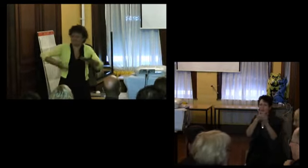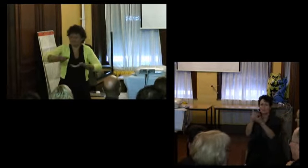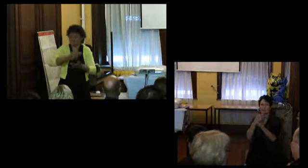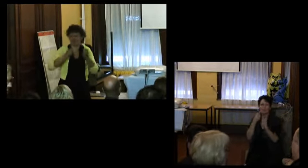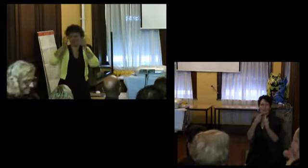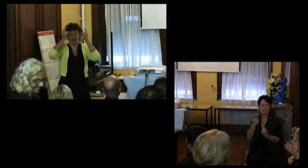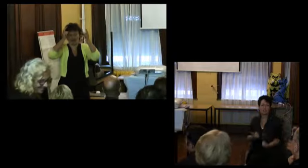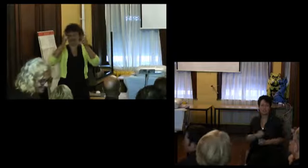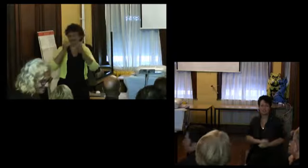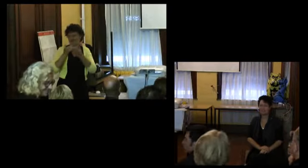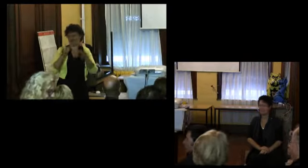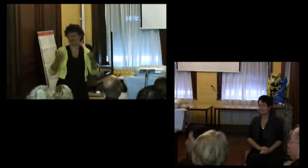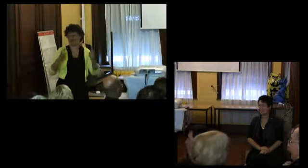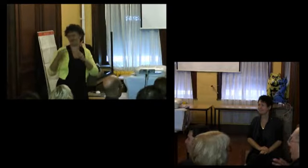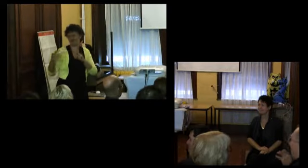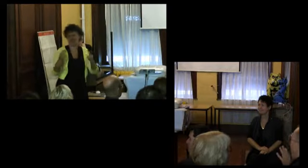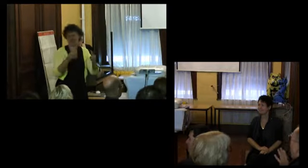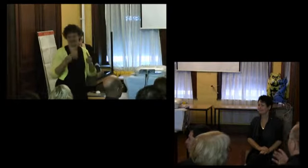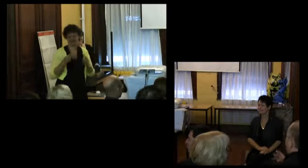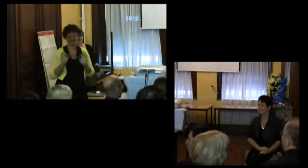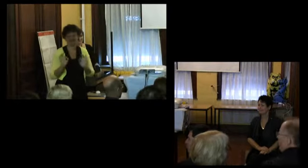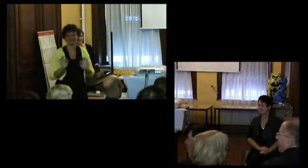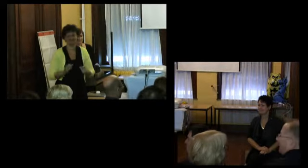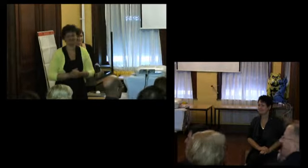will be a very